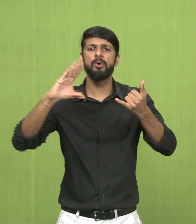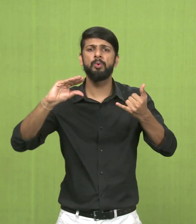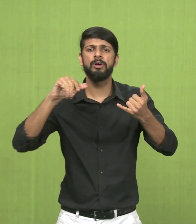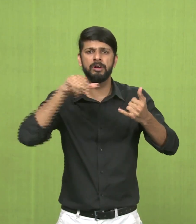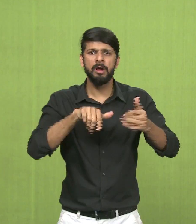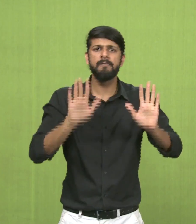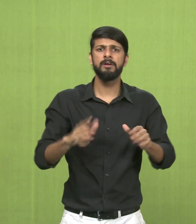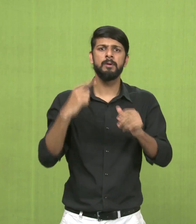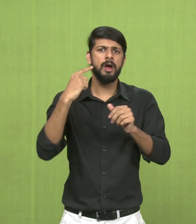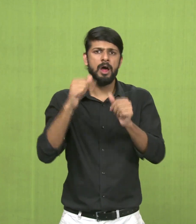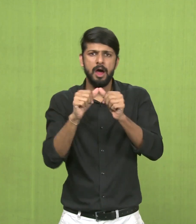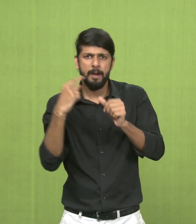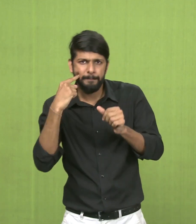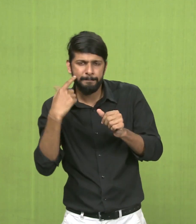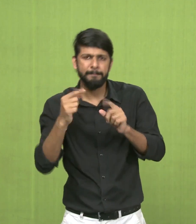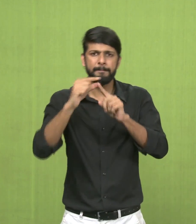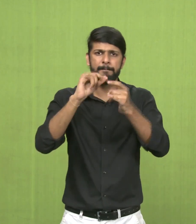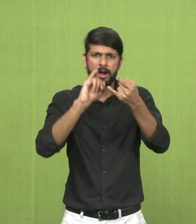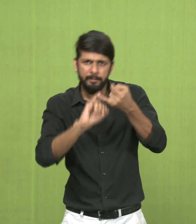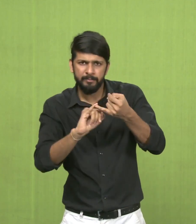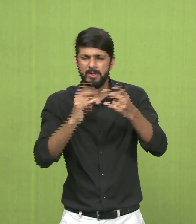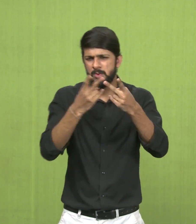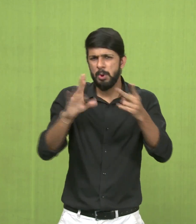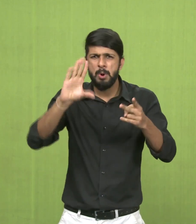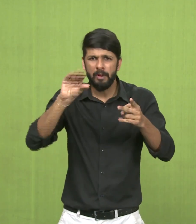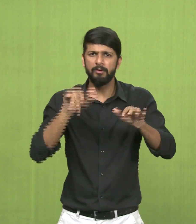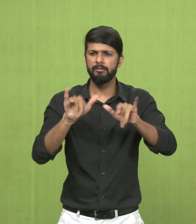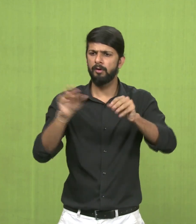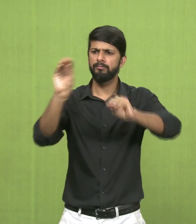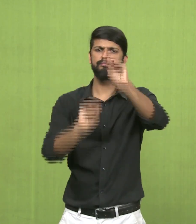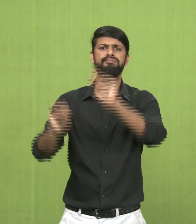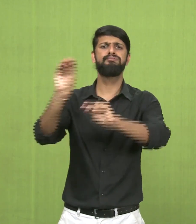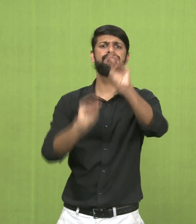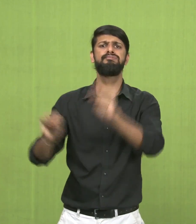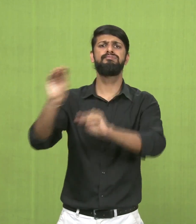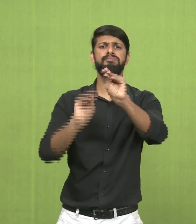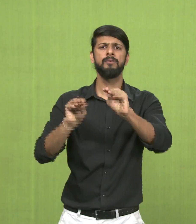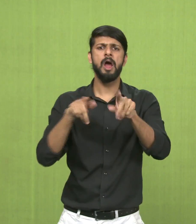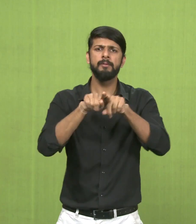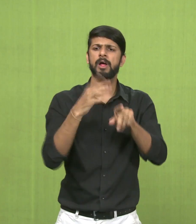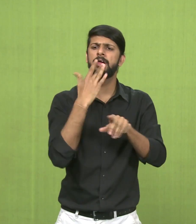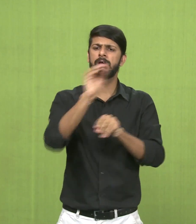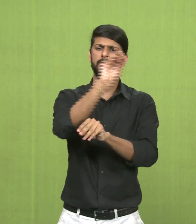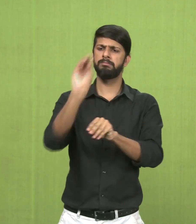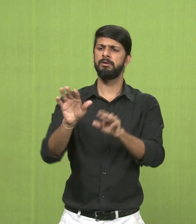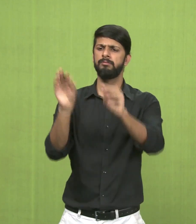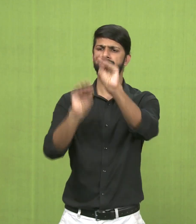illustrations are done digitally. So, you have Adobe Illustration, you have Photoshop, you have so many softwares which